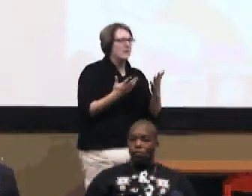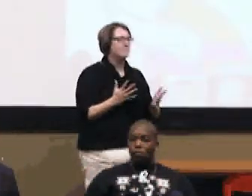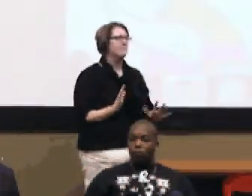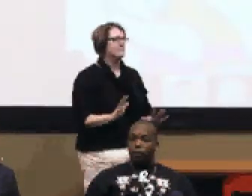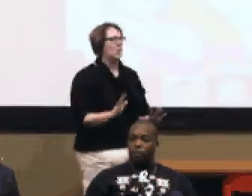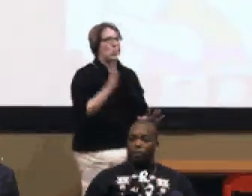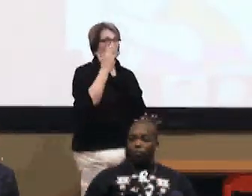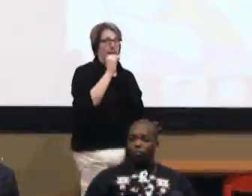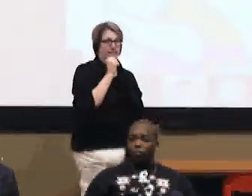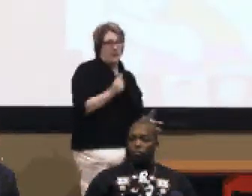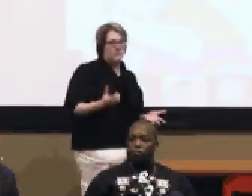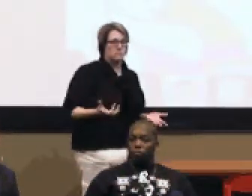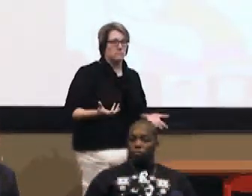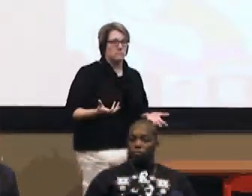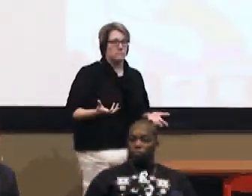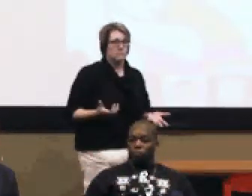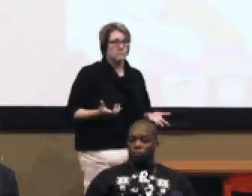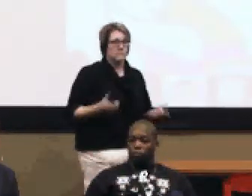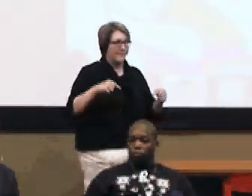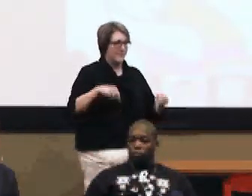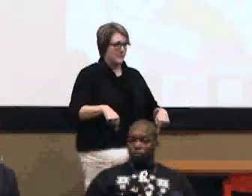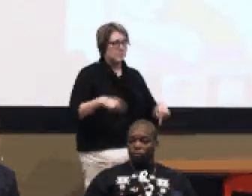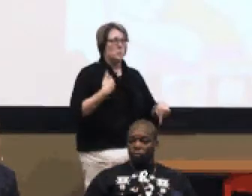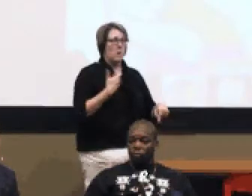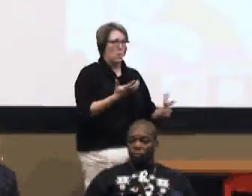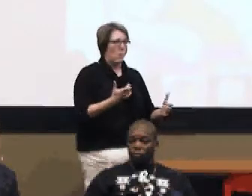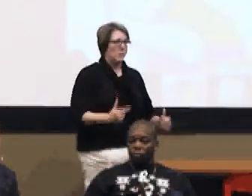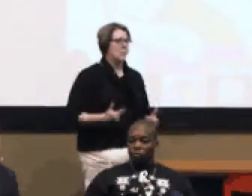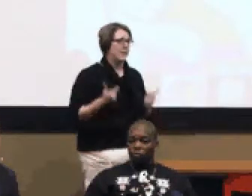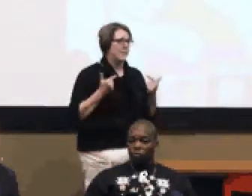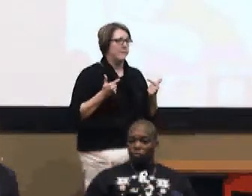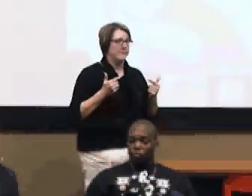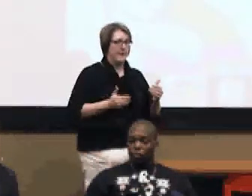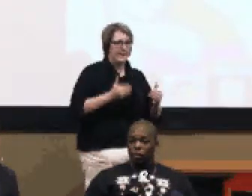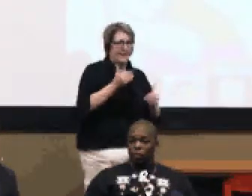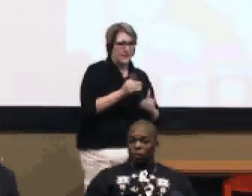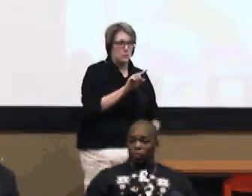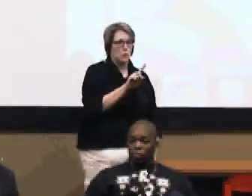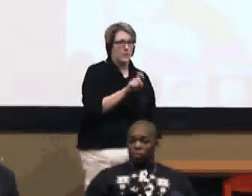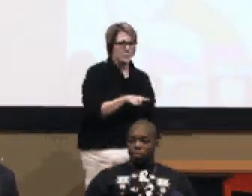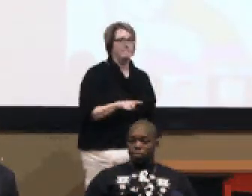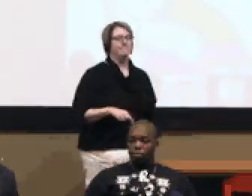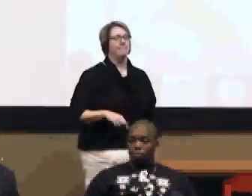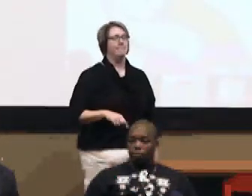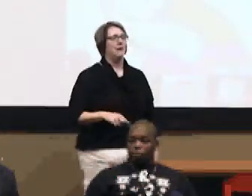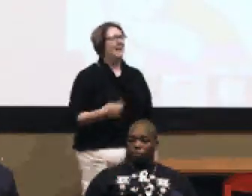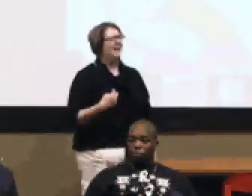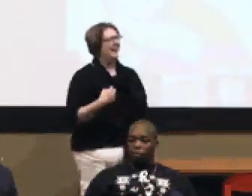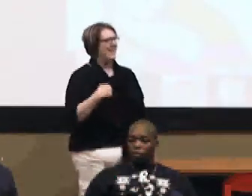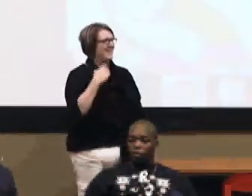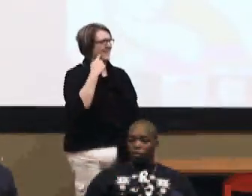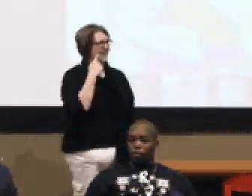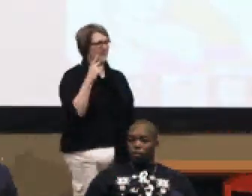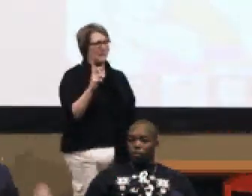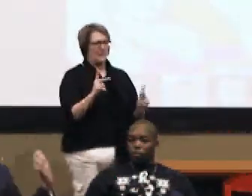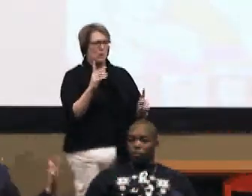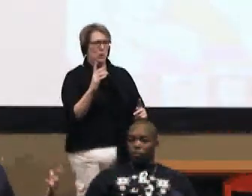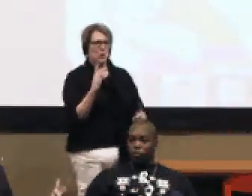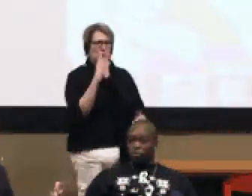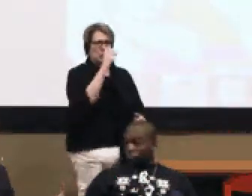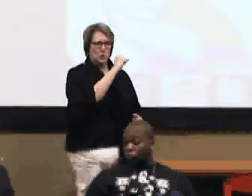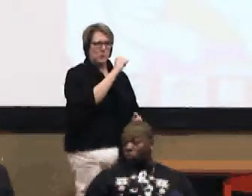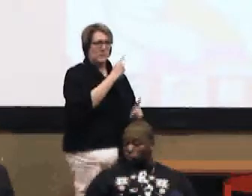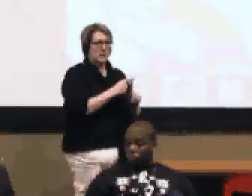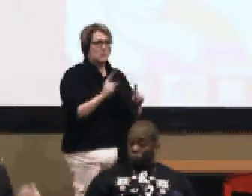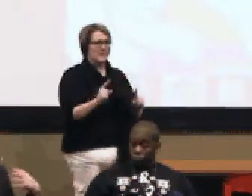say, why not? Like, this is where I want to be. Next question. And so I think there's an assumption, especially from people on